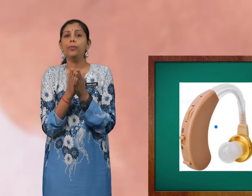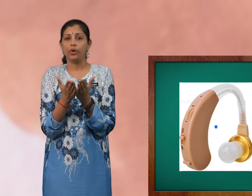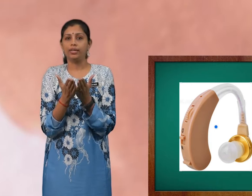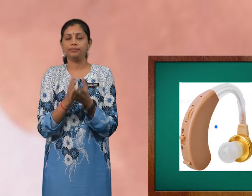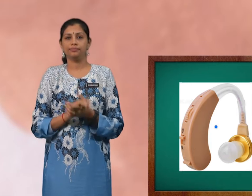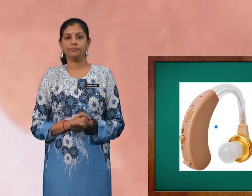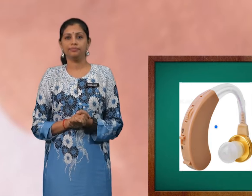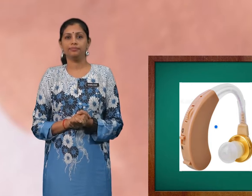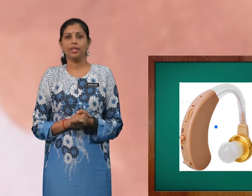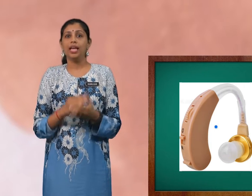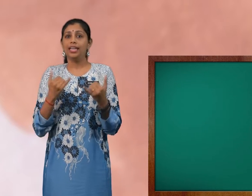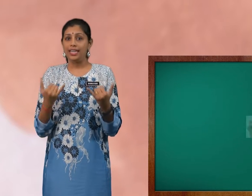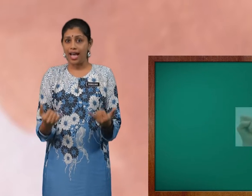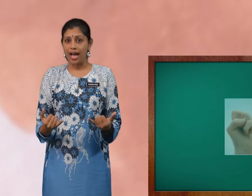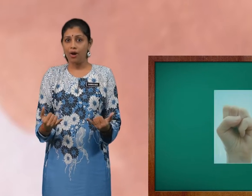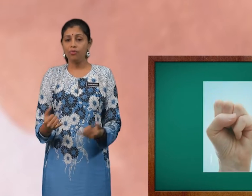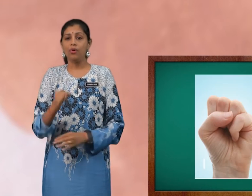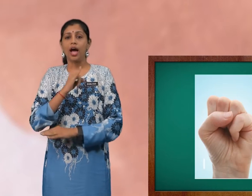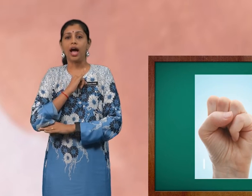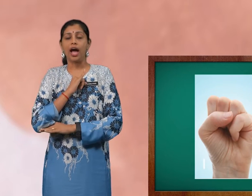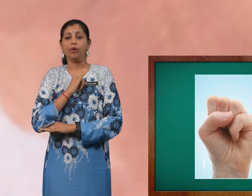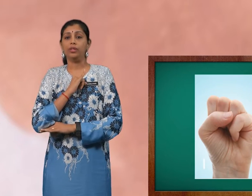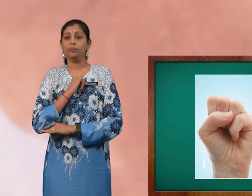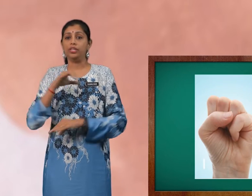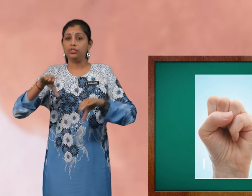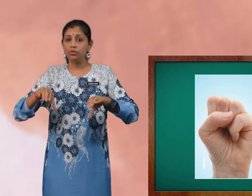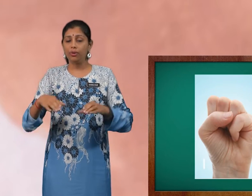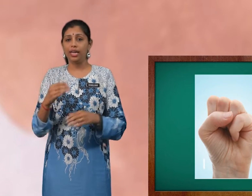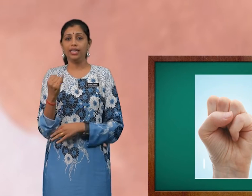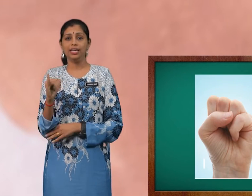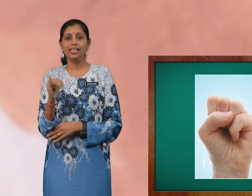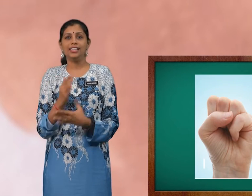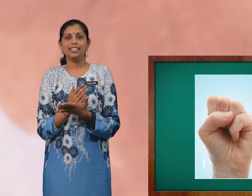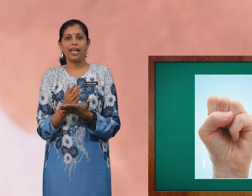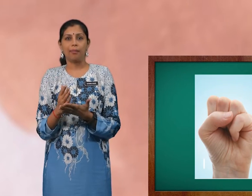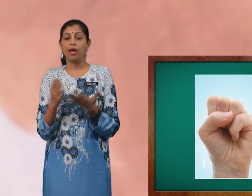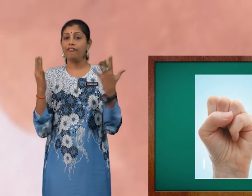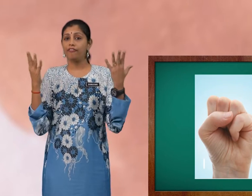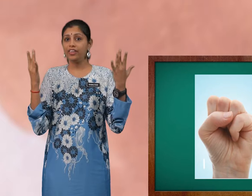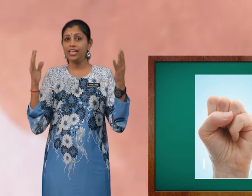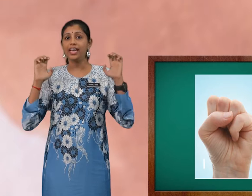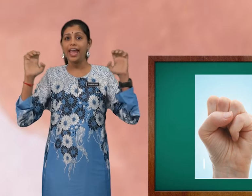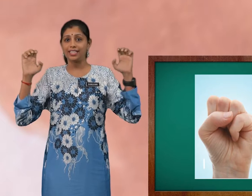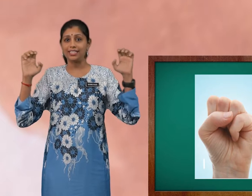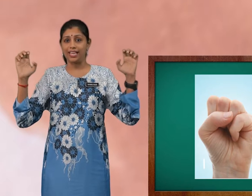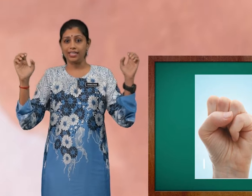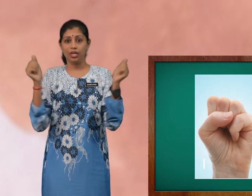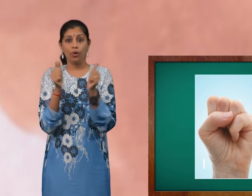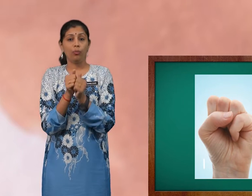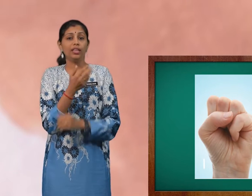book. Now, I will be doing some finger exercise with